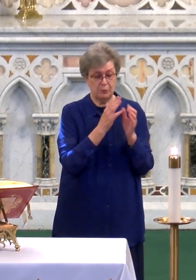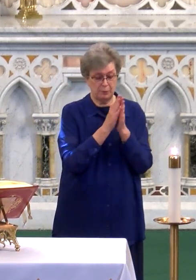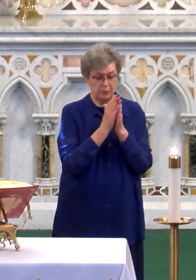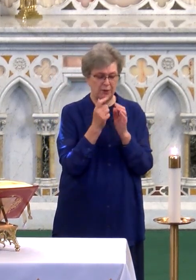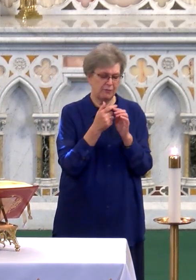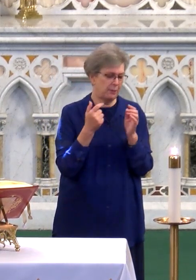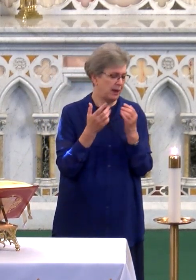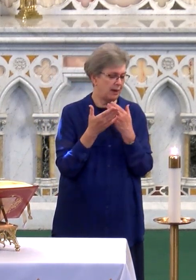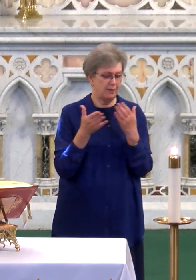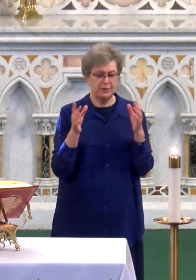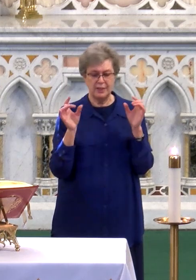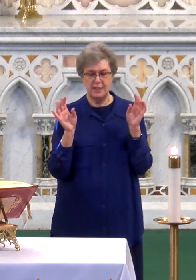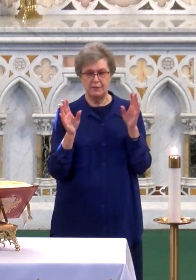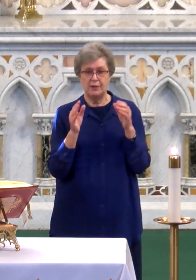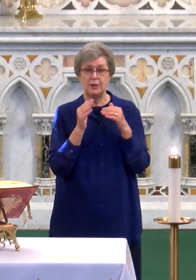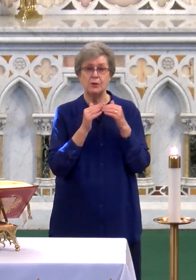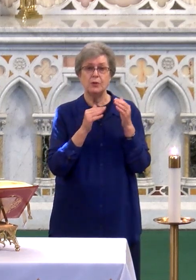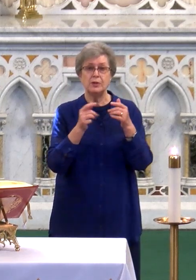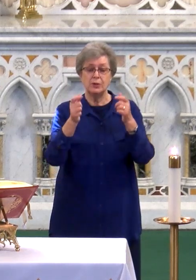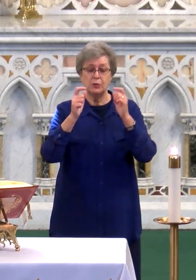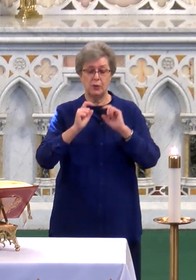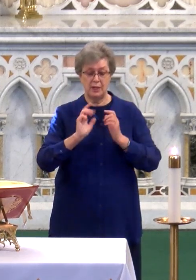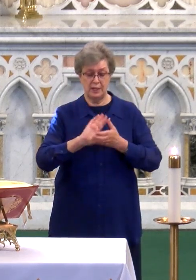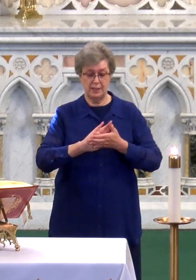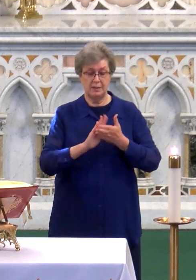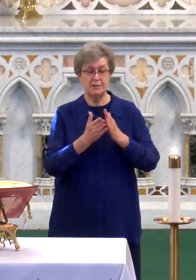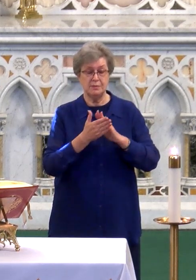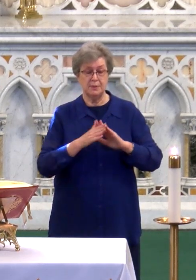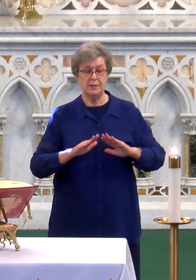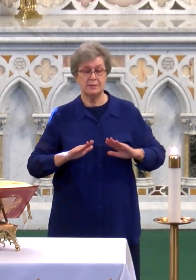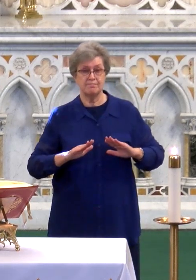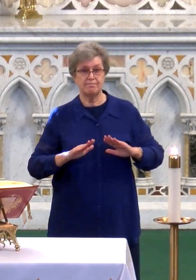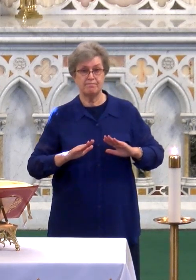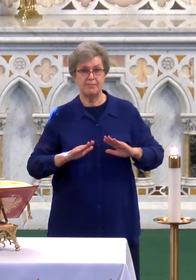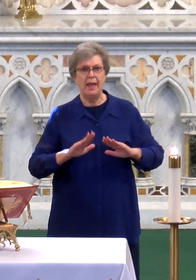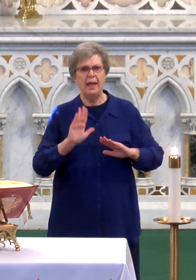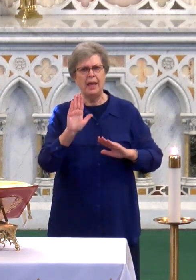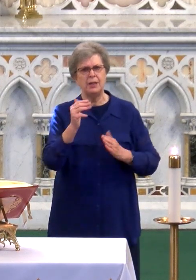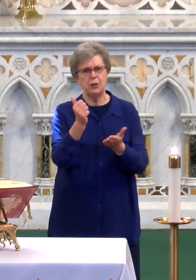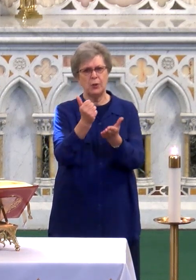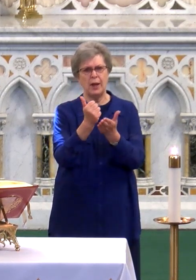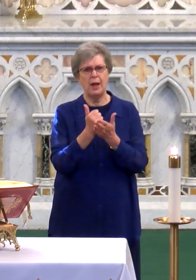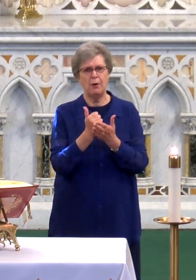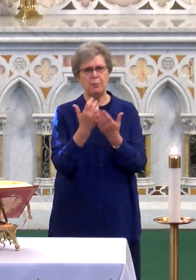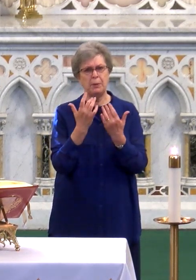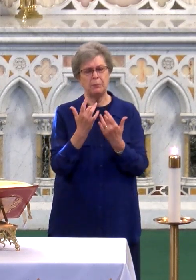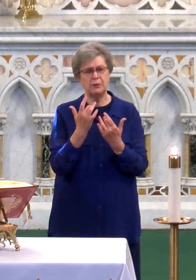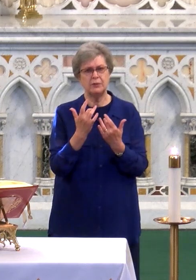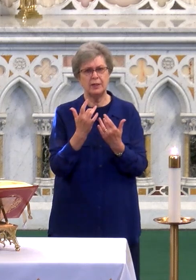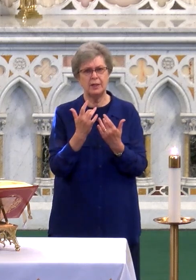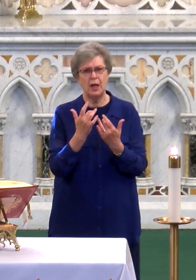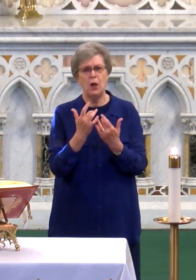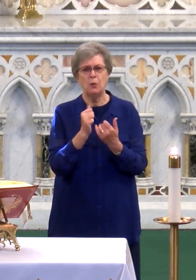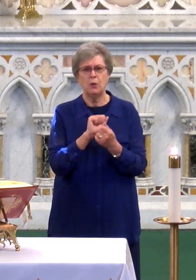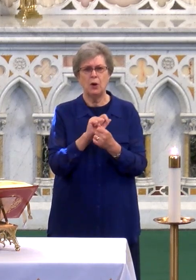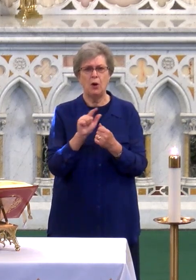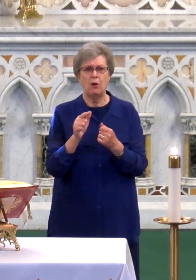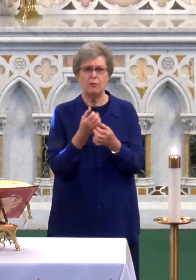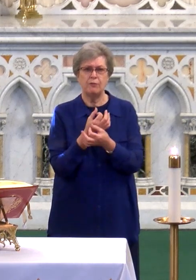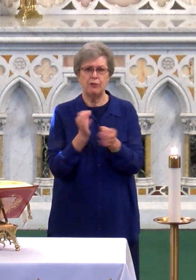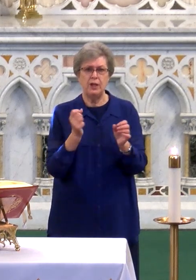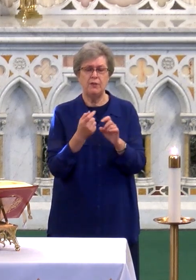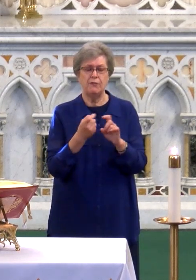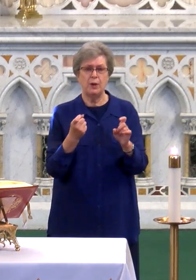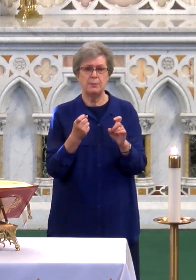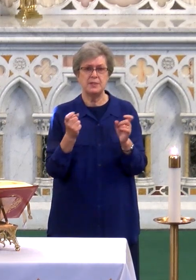every evil. Graciously grant peace in our days, that by the help of your mercy we may be always free